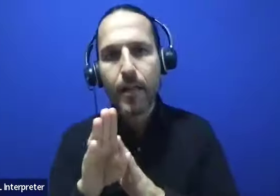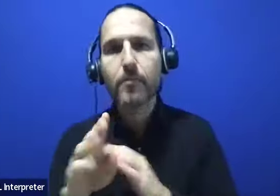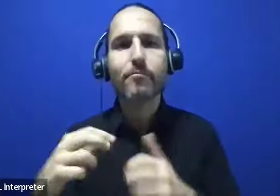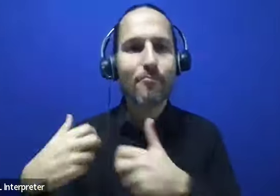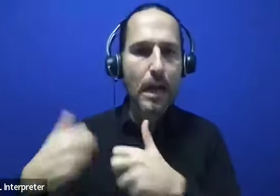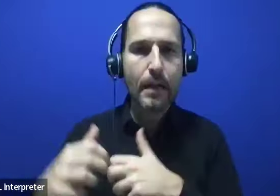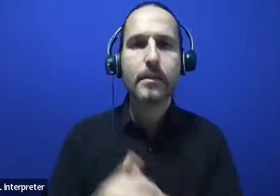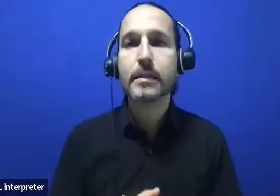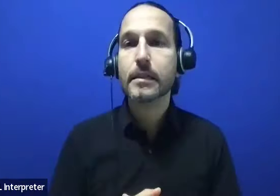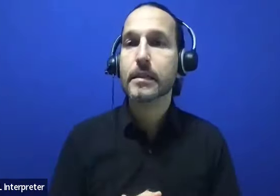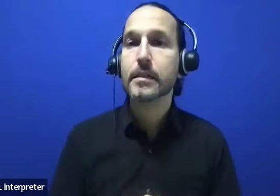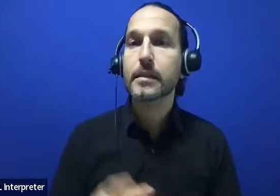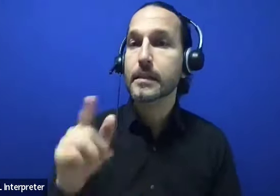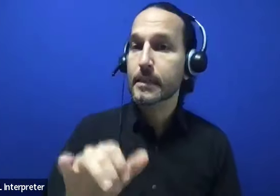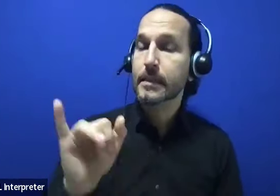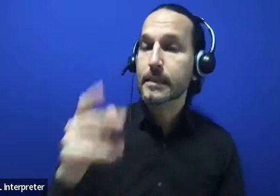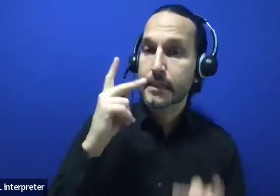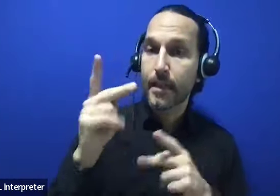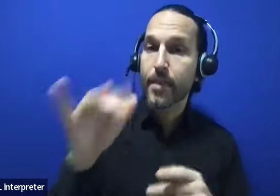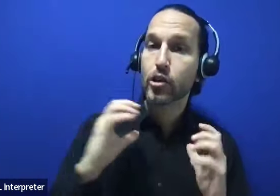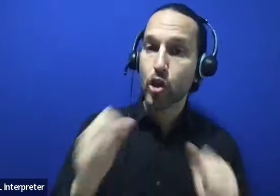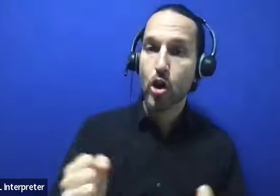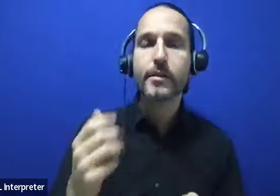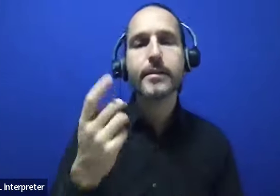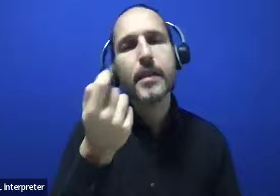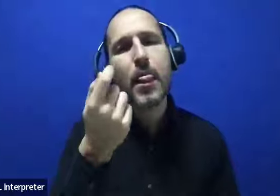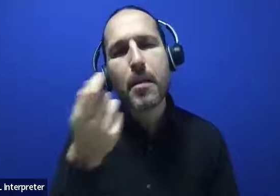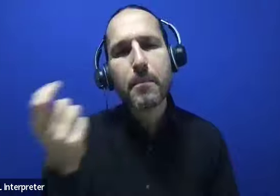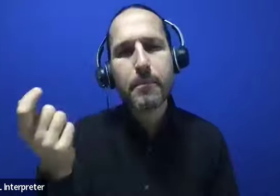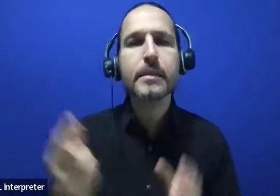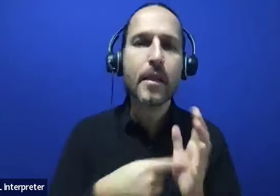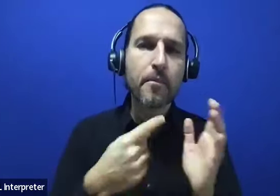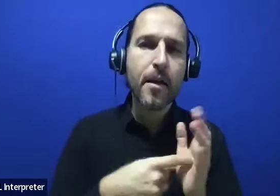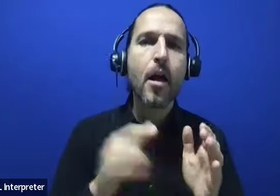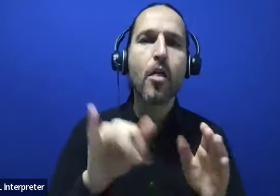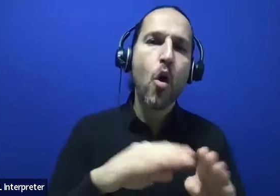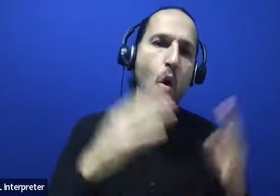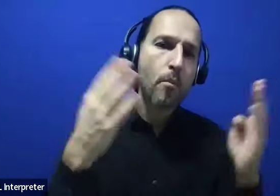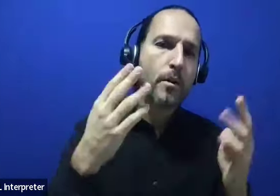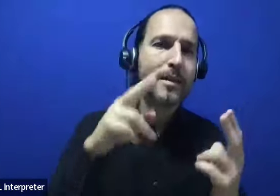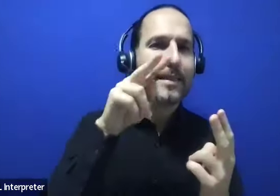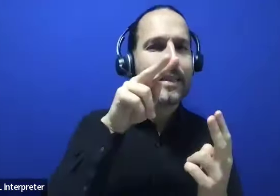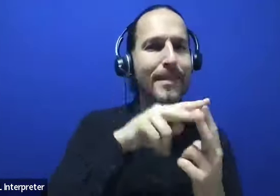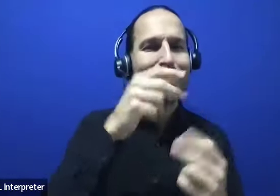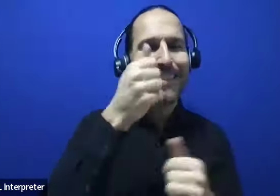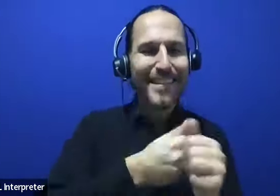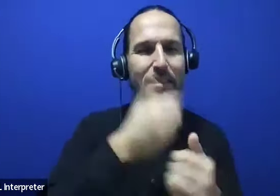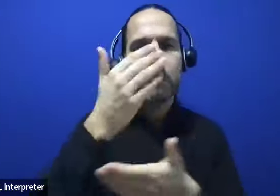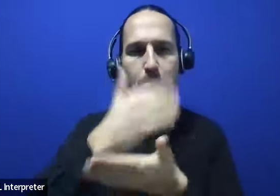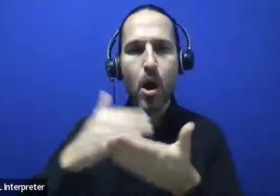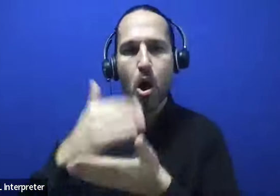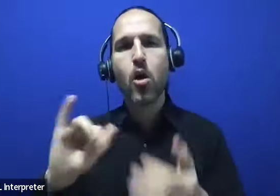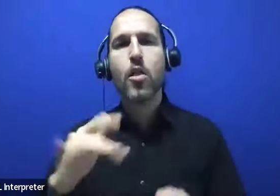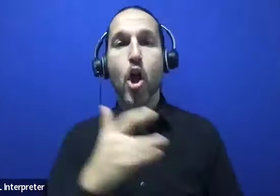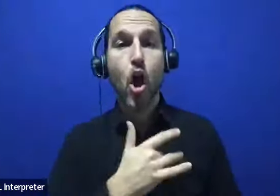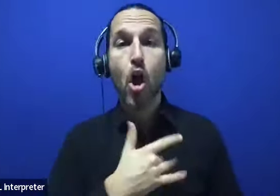imagine can occur in charge. Sometimes it's very small with just a little opening between the two chambers, and it can